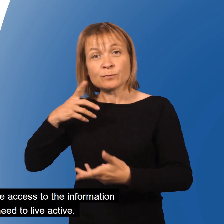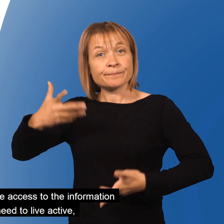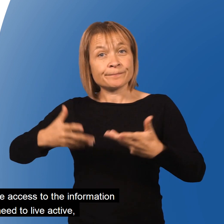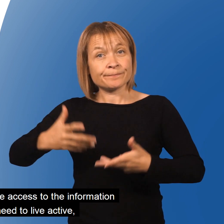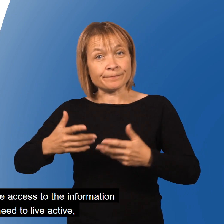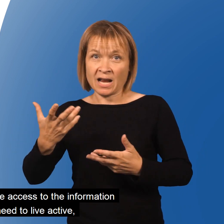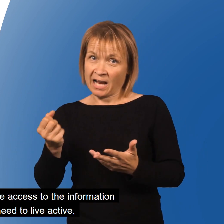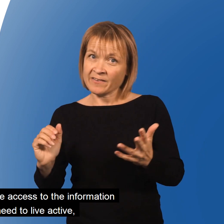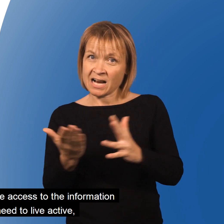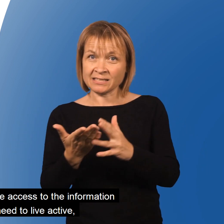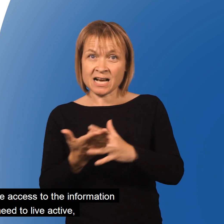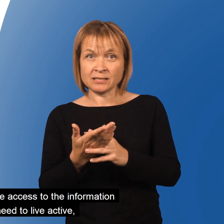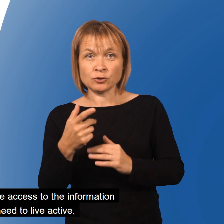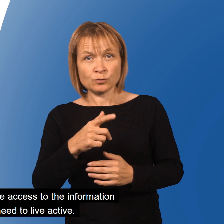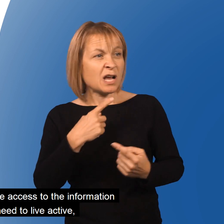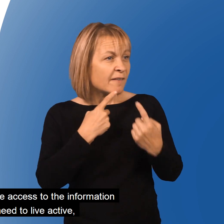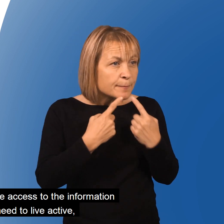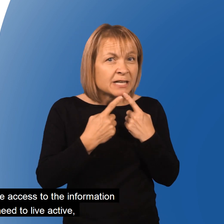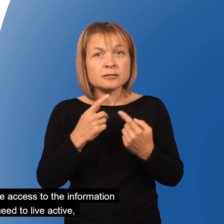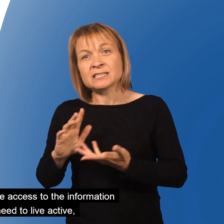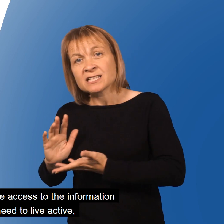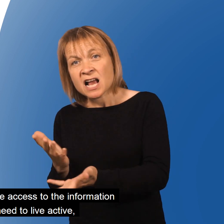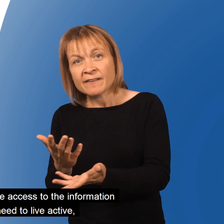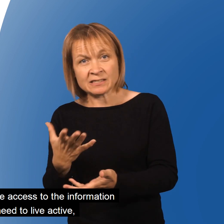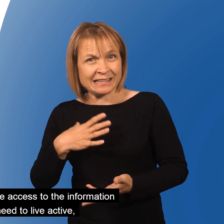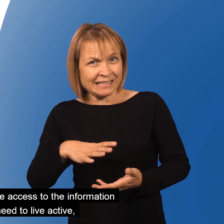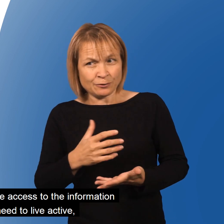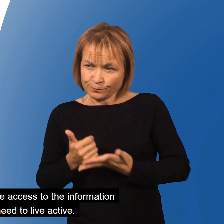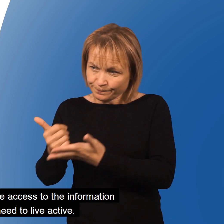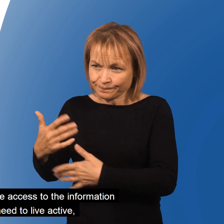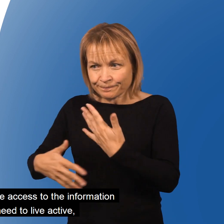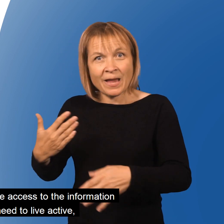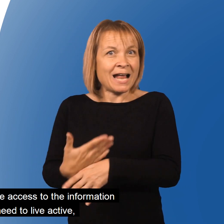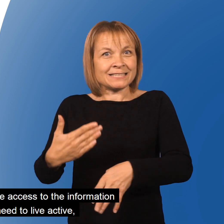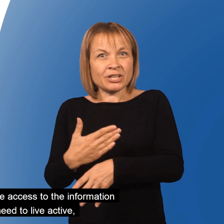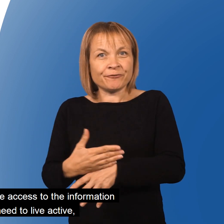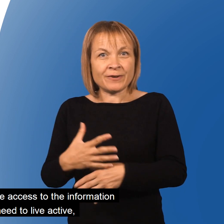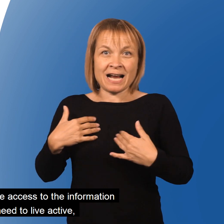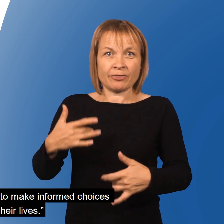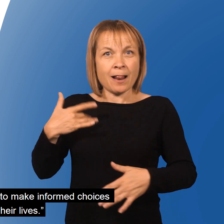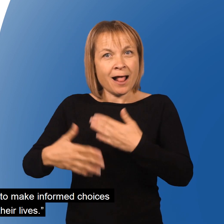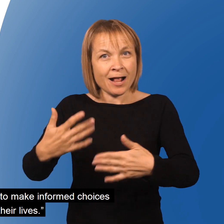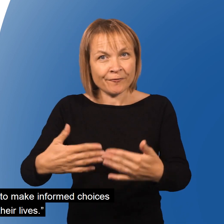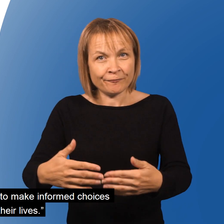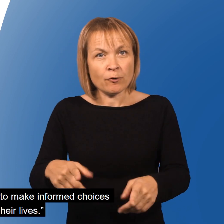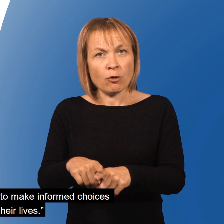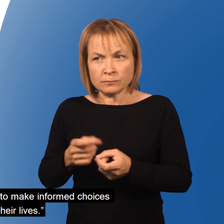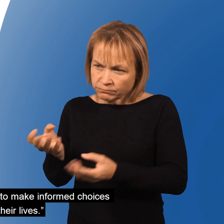BSL users will have access to the information and services they need to live active, healthy lives and to make